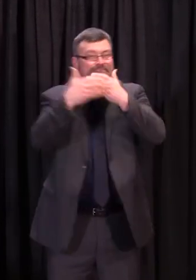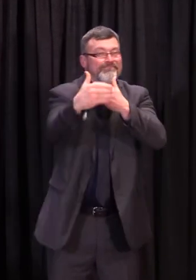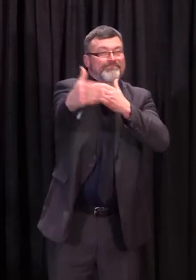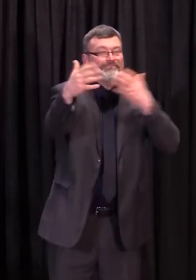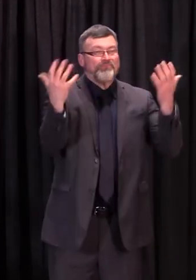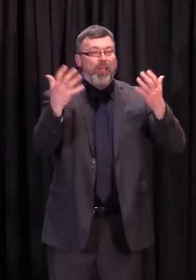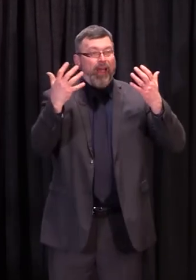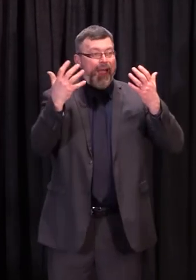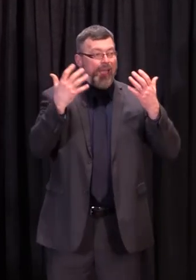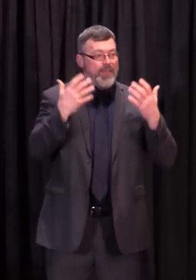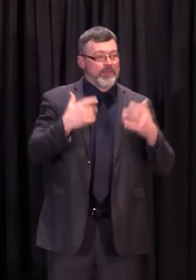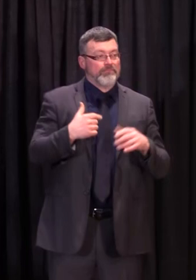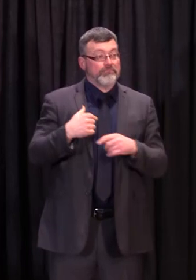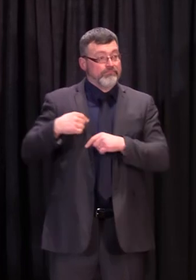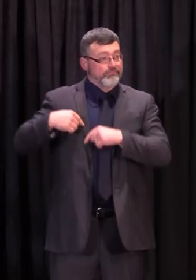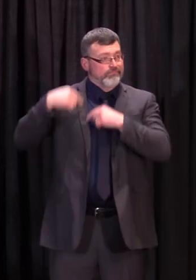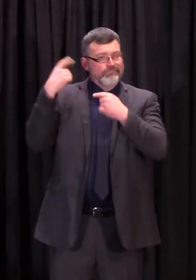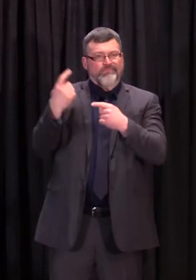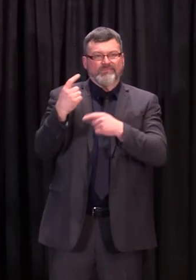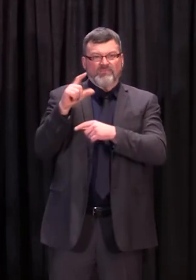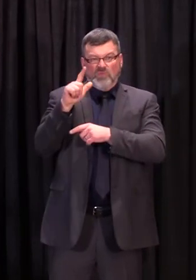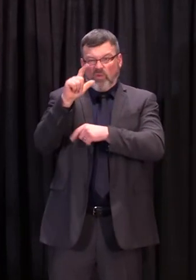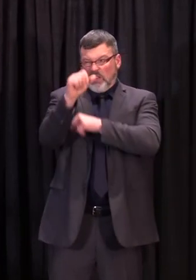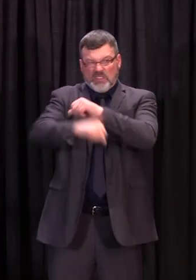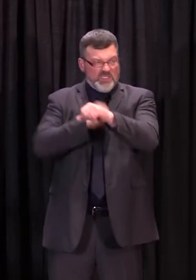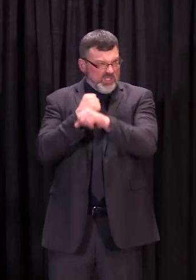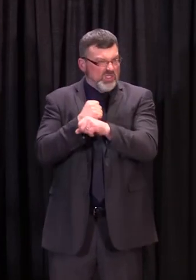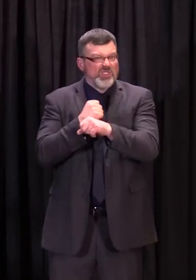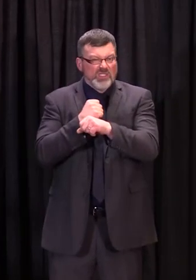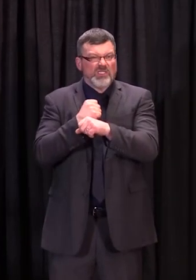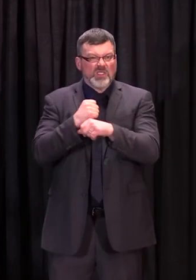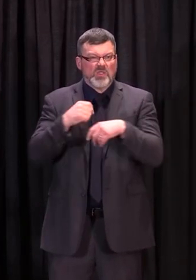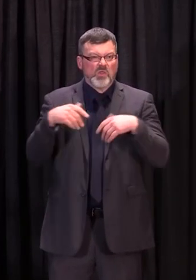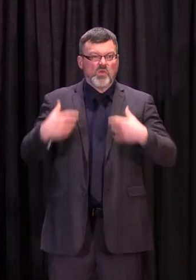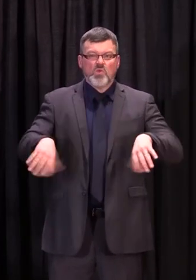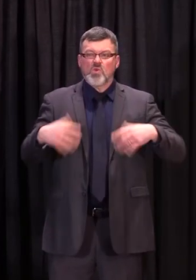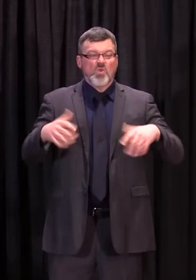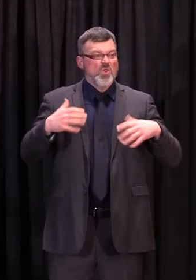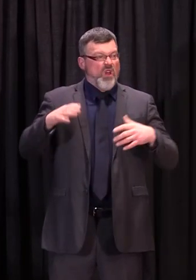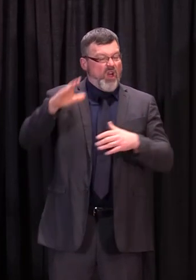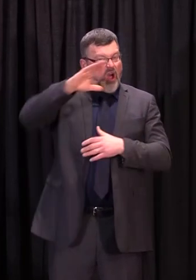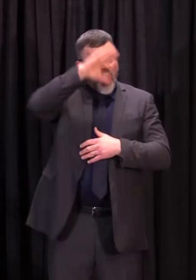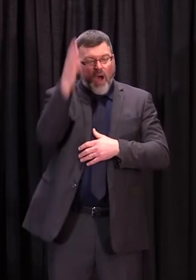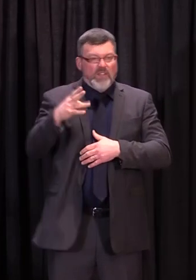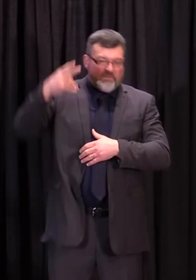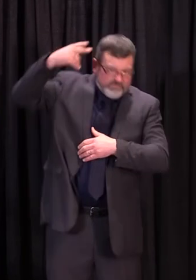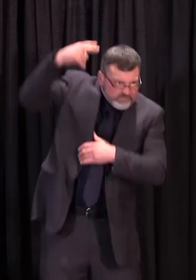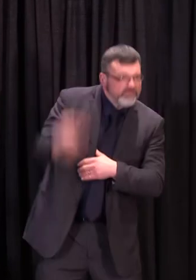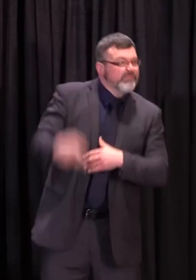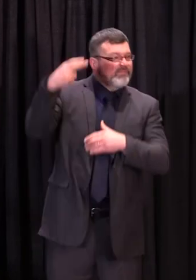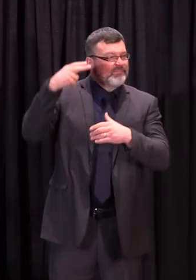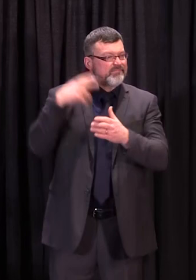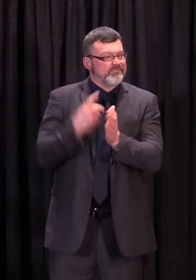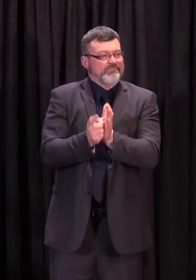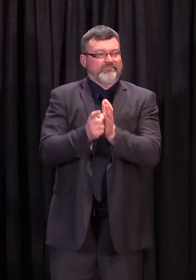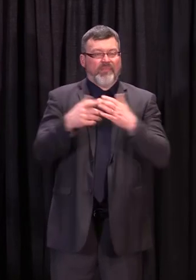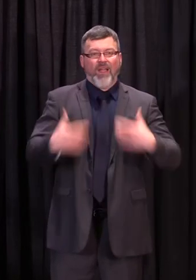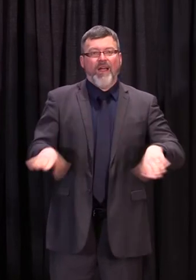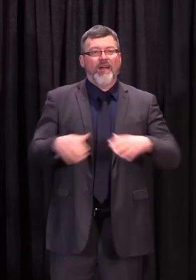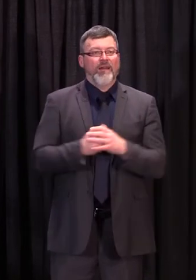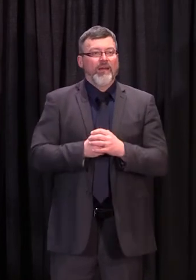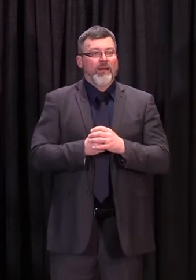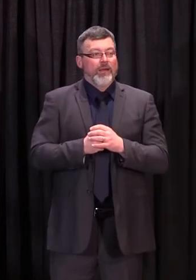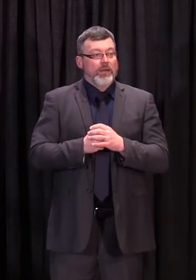21 years in public life, there has never been a more transformative moment. We have within our